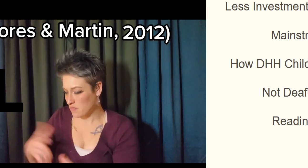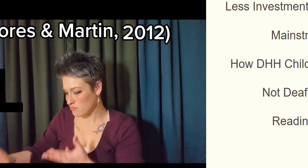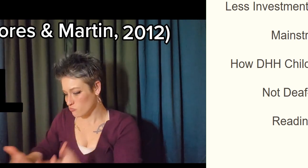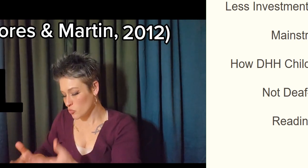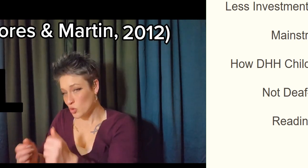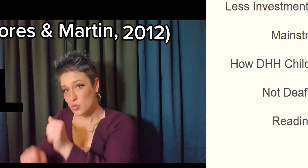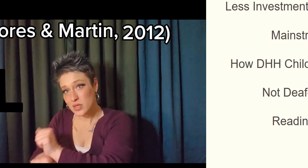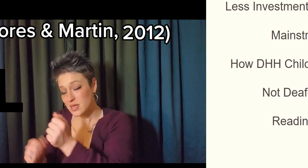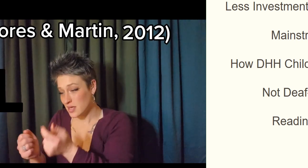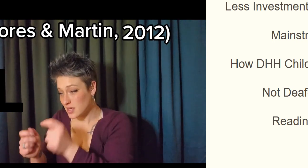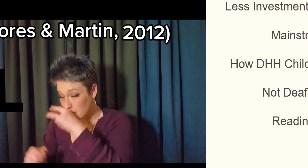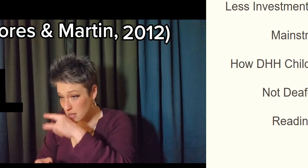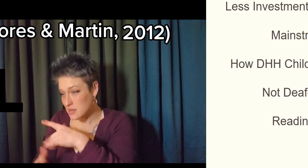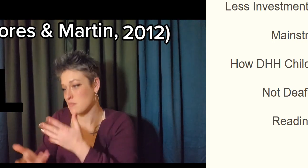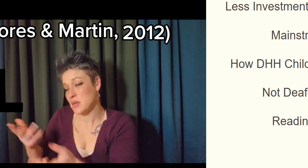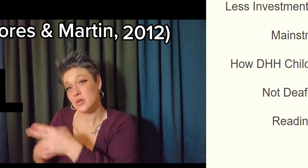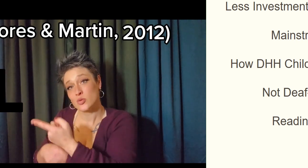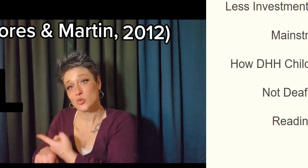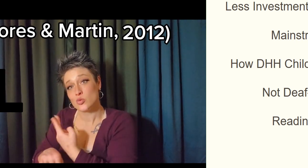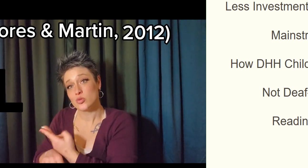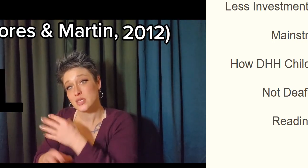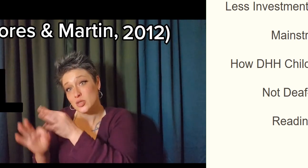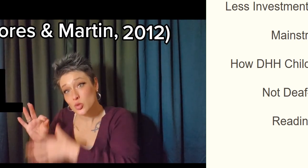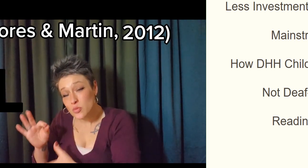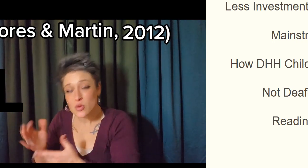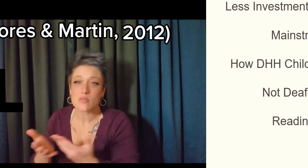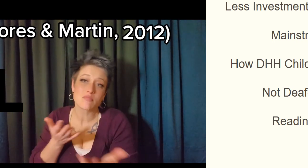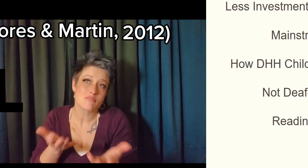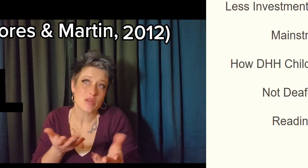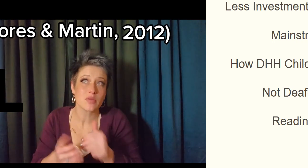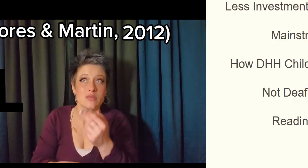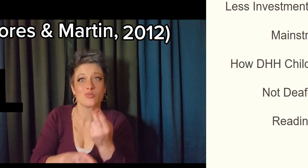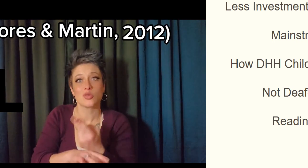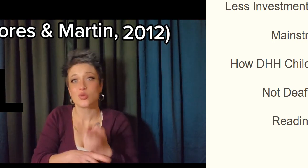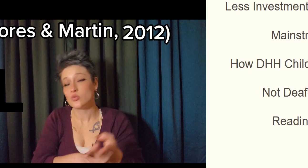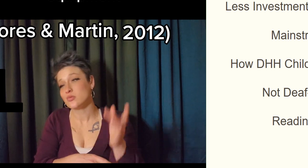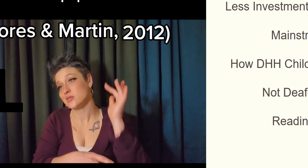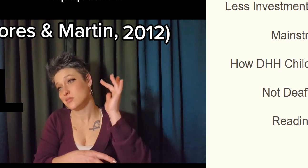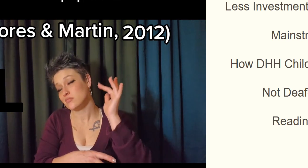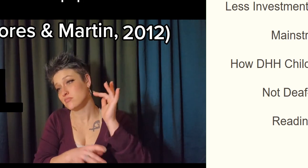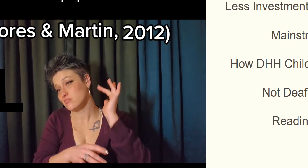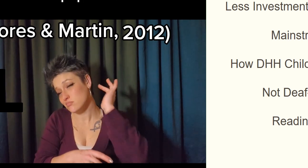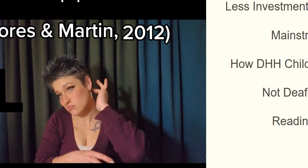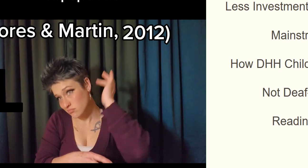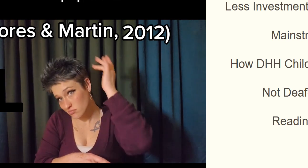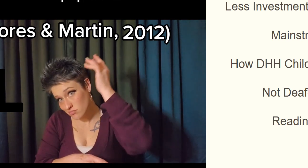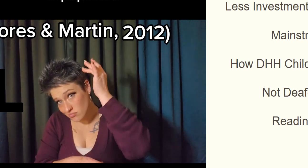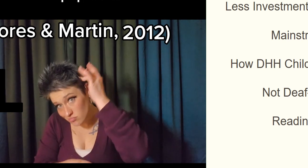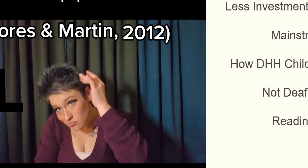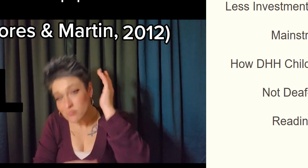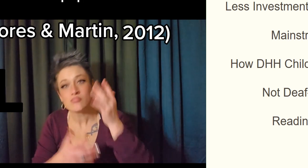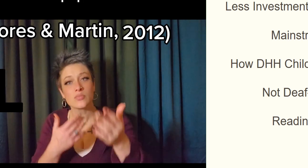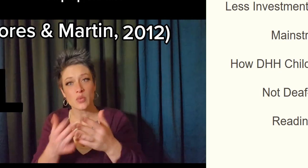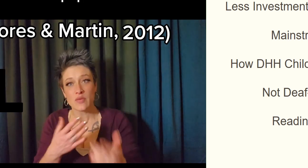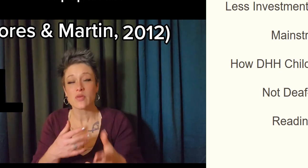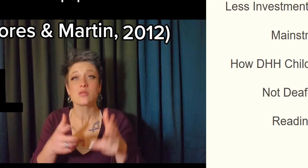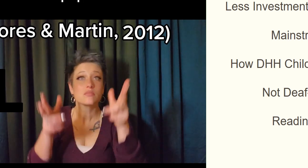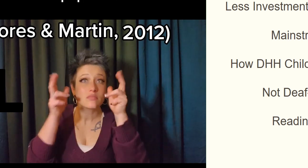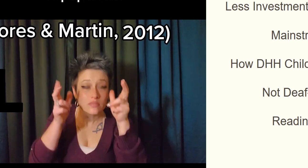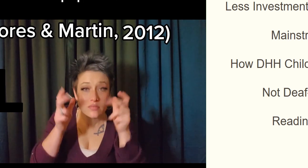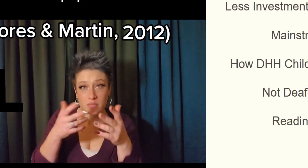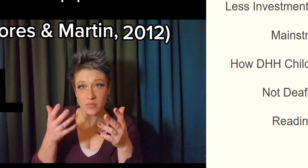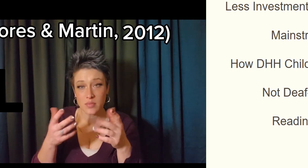are what happens most often, where we show up and we work with students how to use an interpreter or maybe how to use their